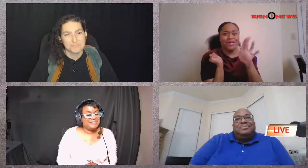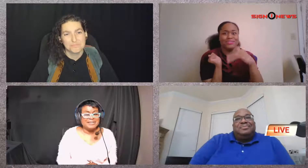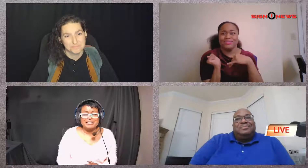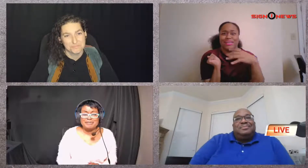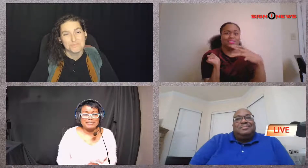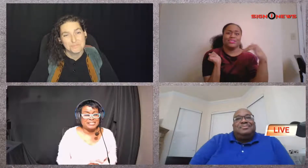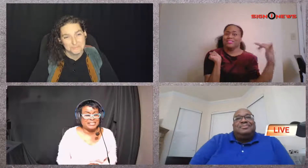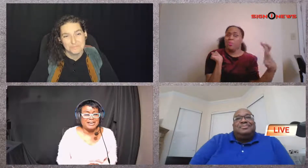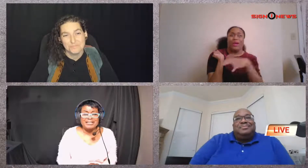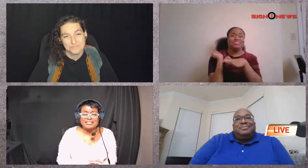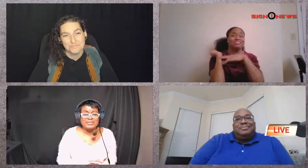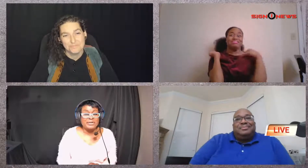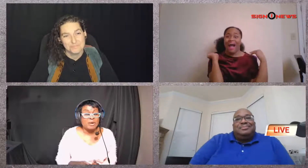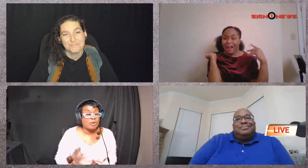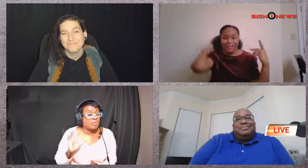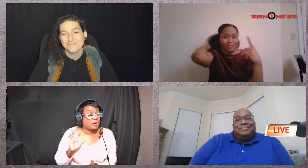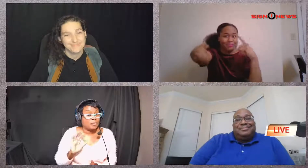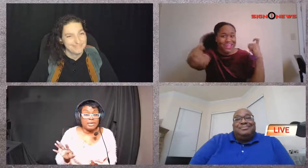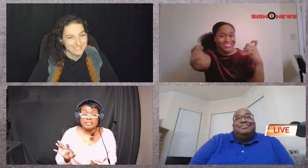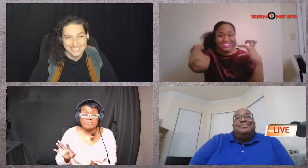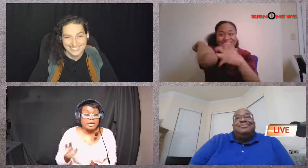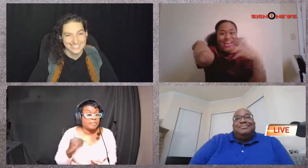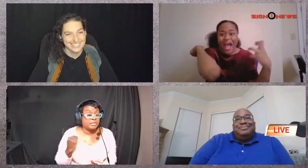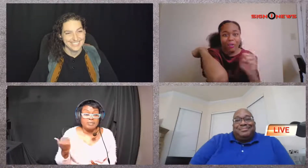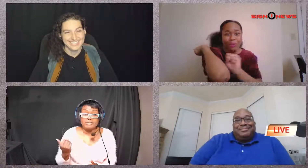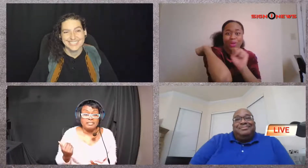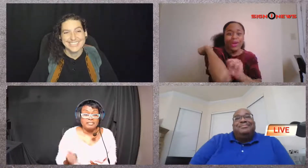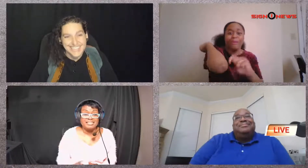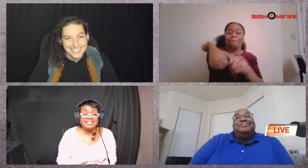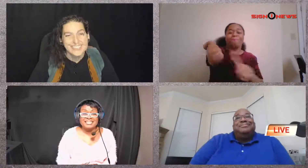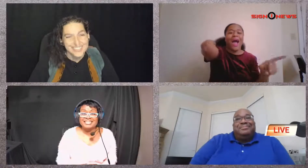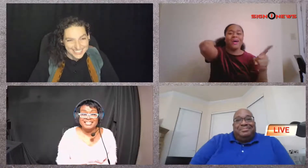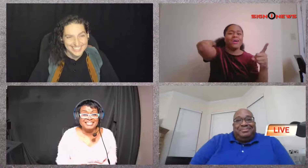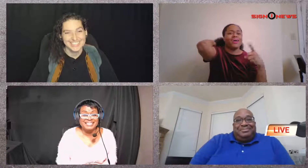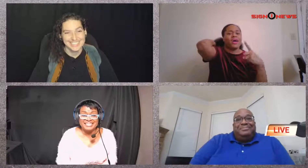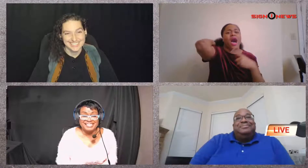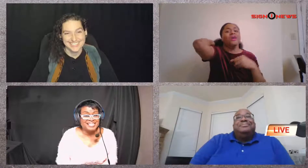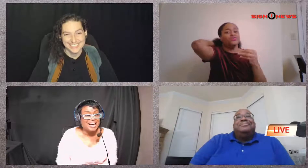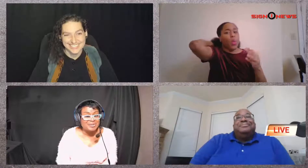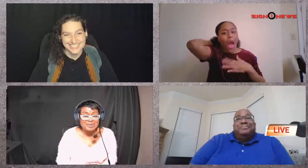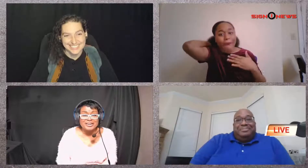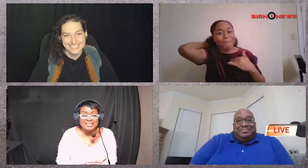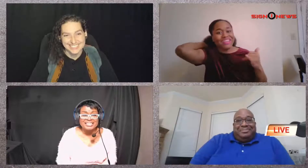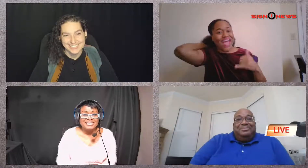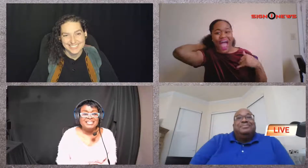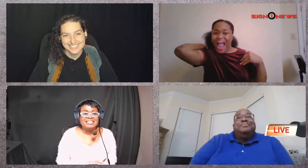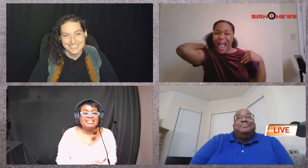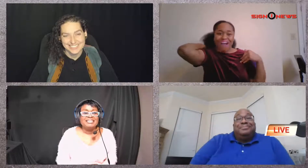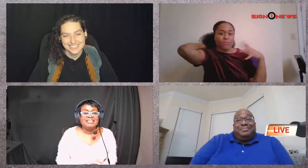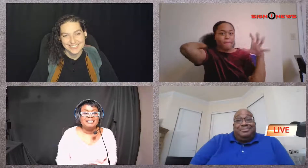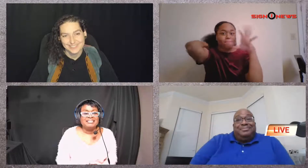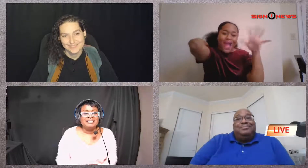I tell you, my experience as a college student, I want to walk away sometime. I'm done with this. It's a lot of work.